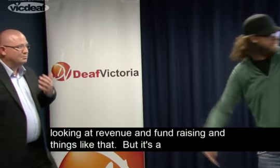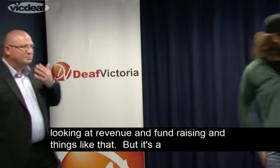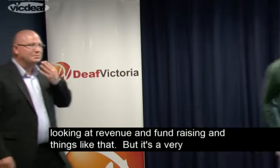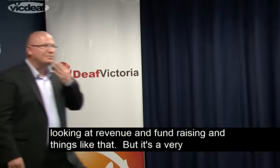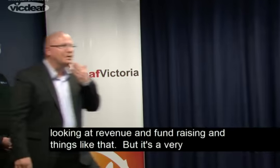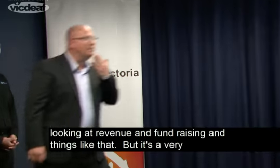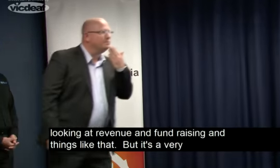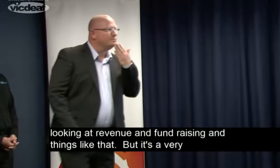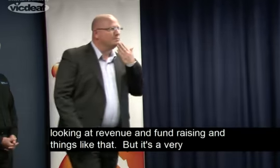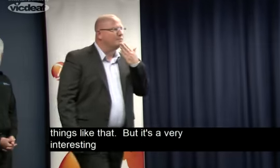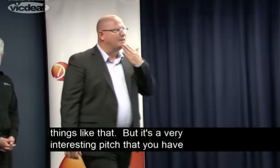and thank you.